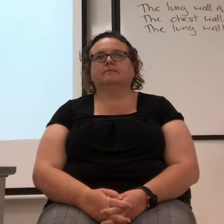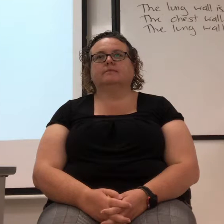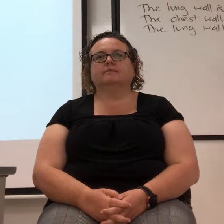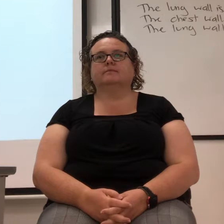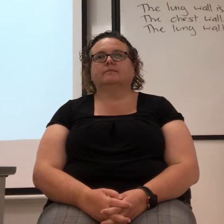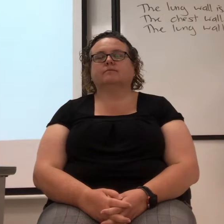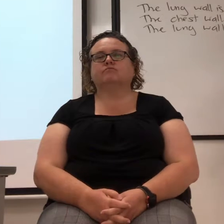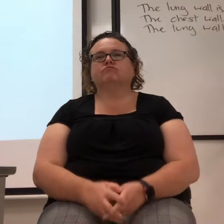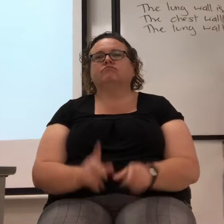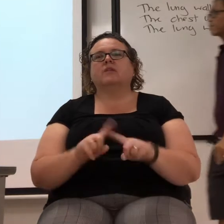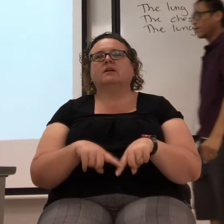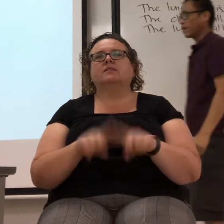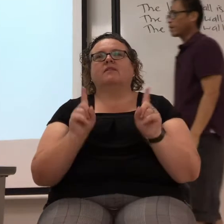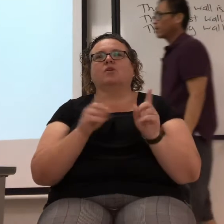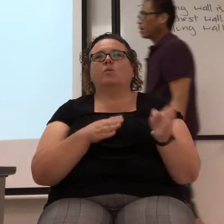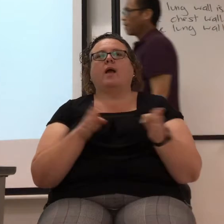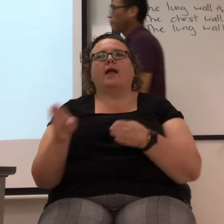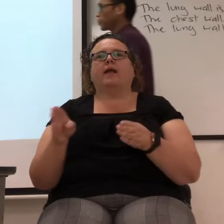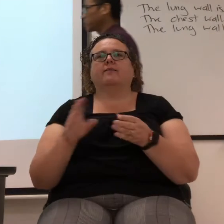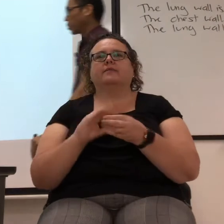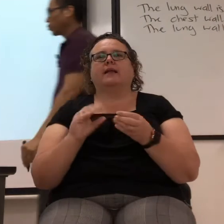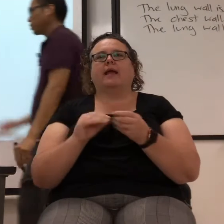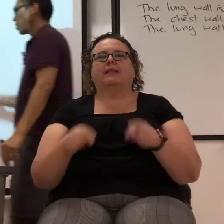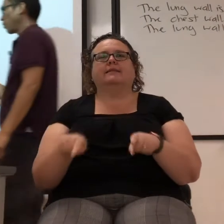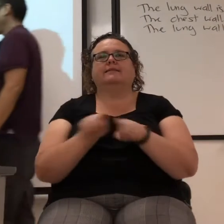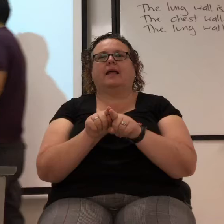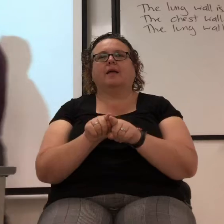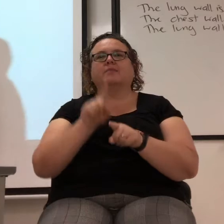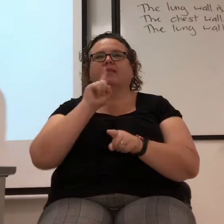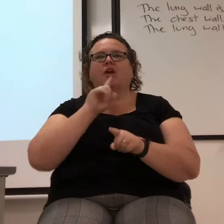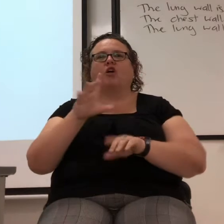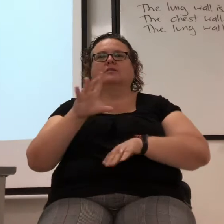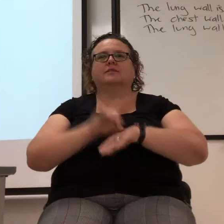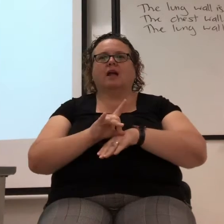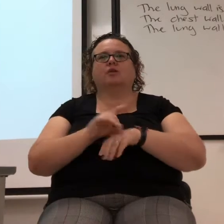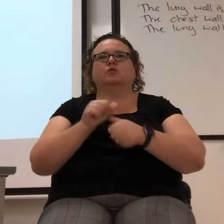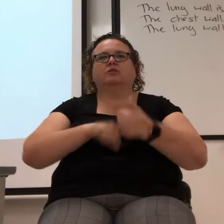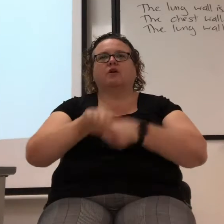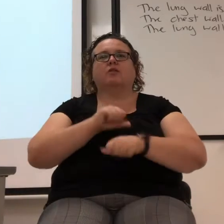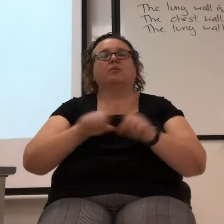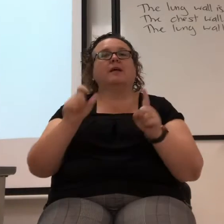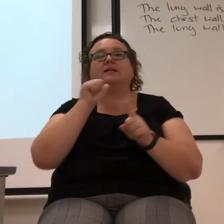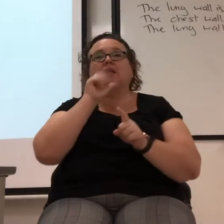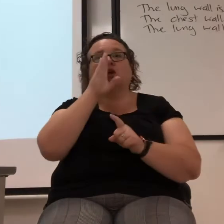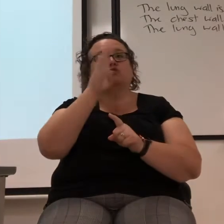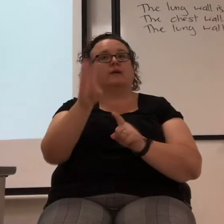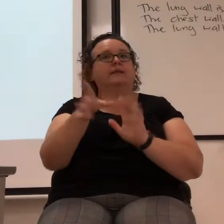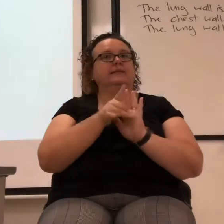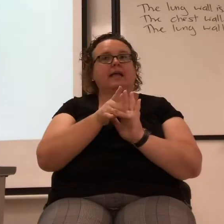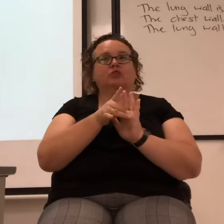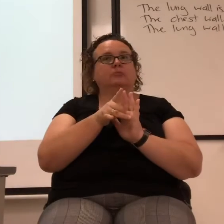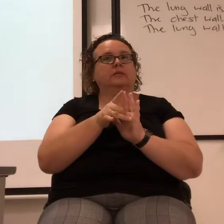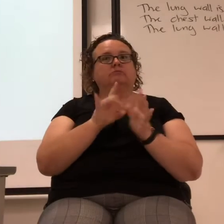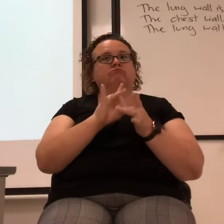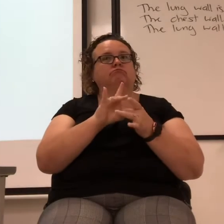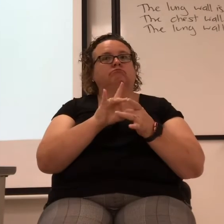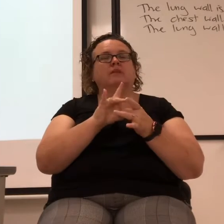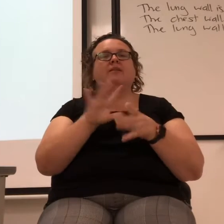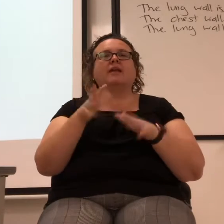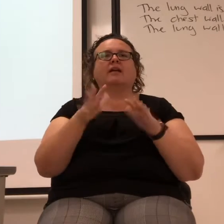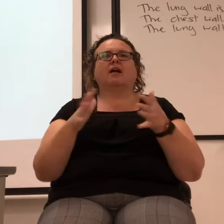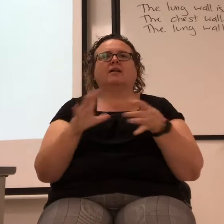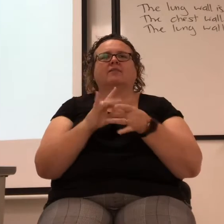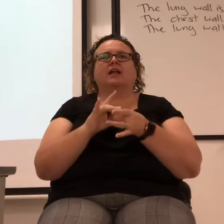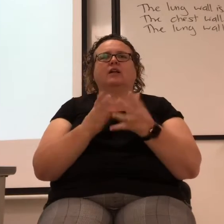Just a different way of saying the same thing, that they're stuck to each other. But it's not a direct attachment. They kind of